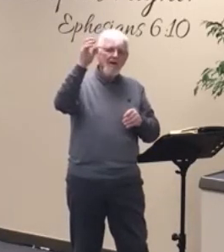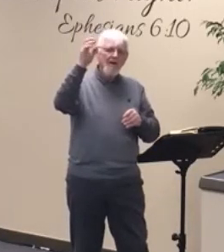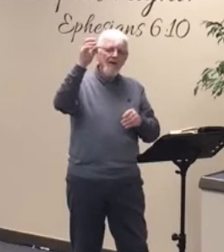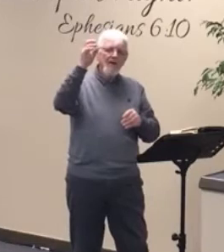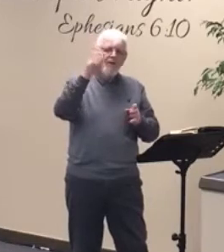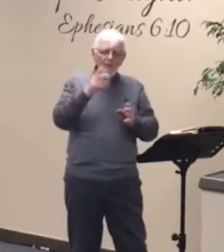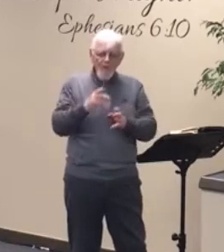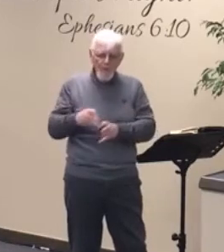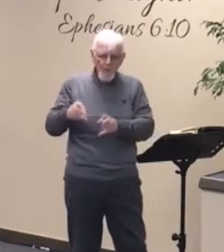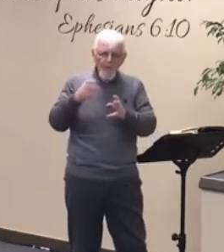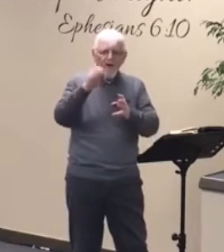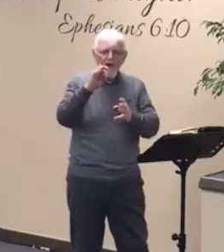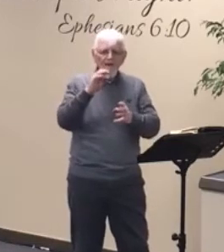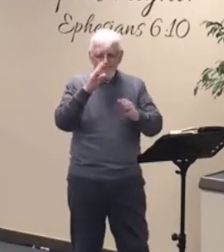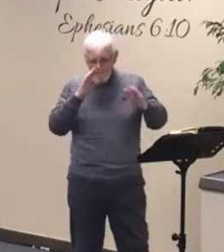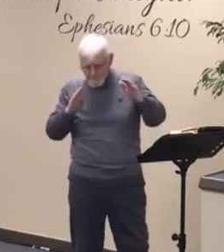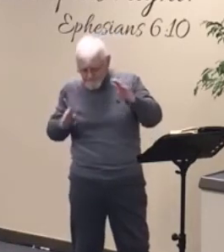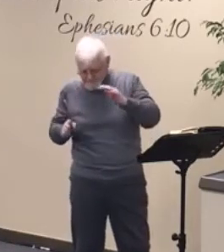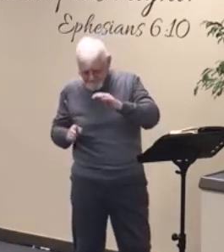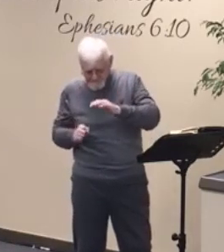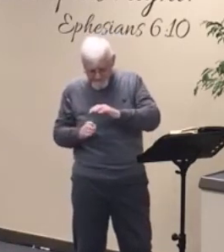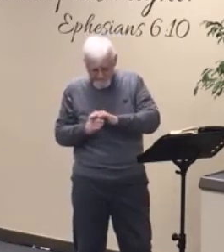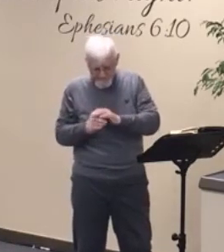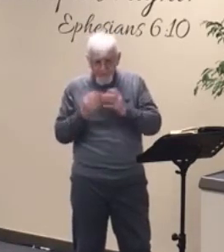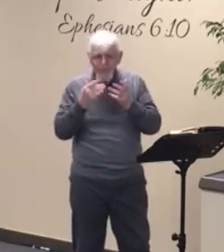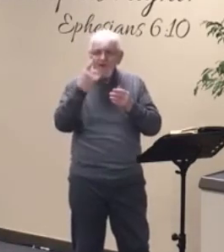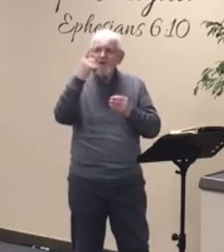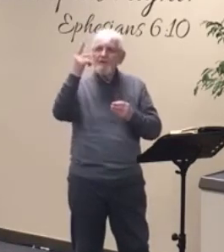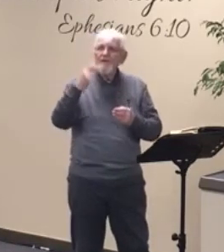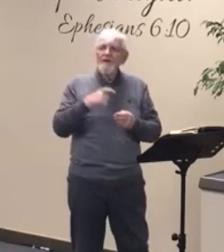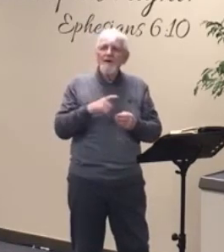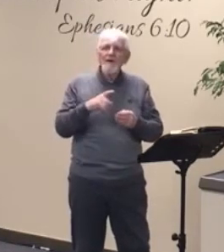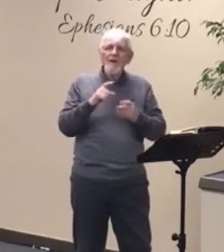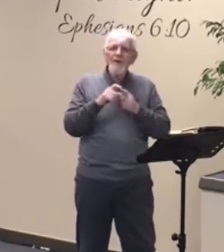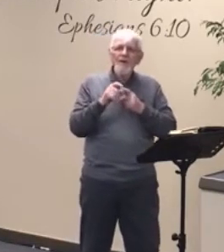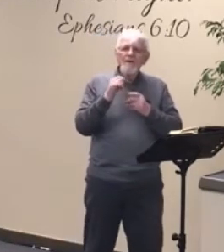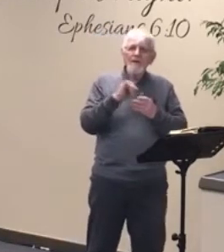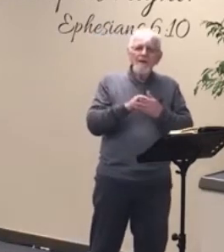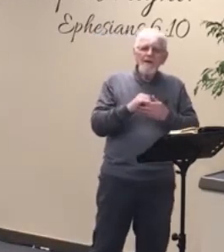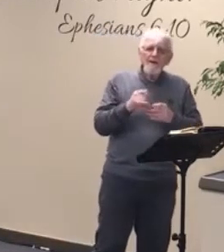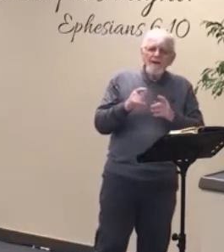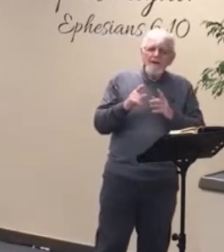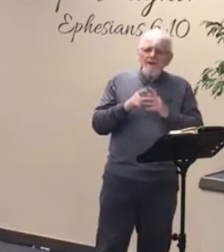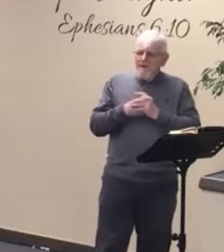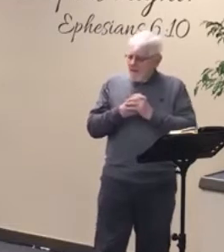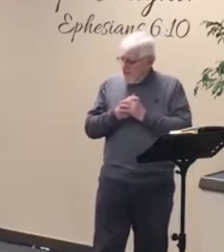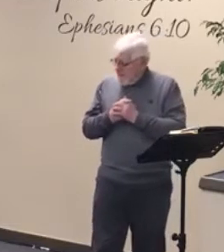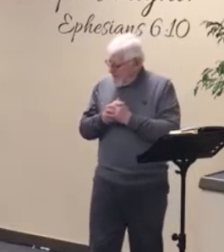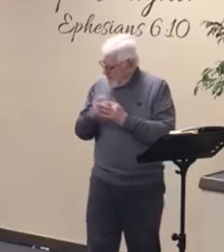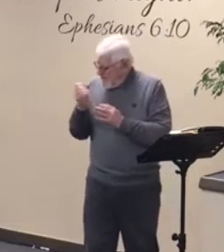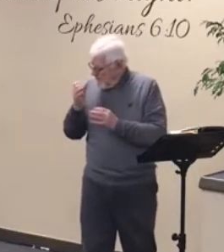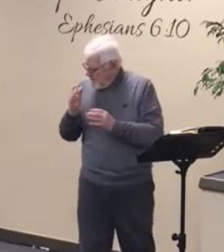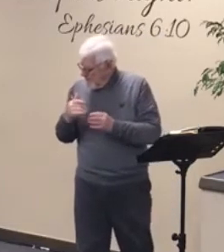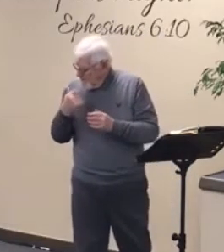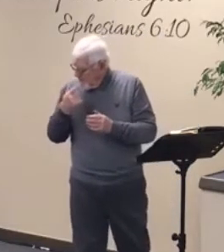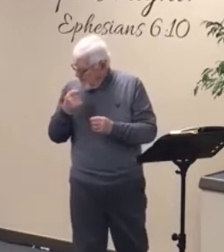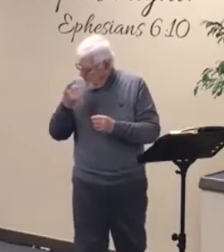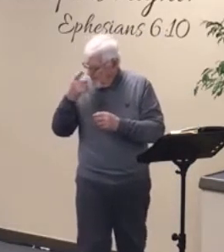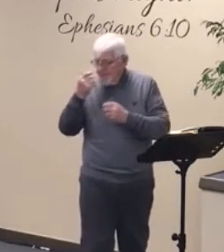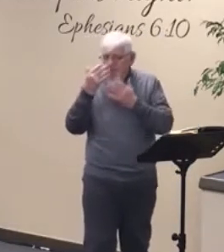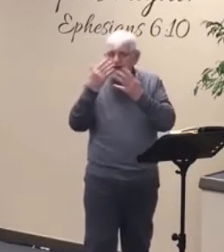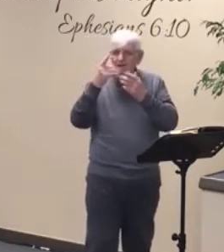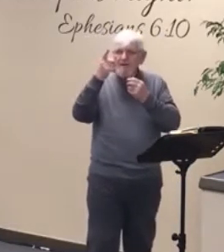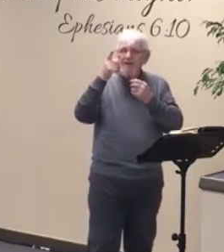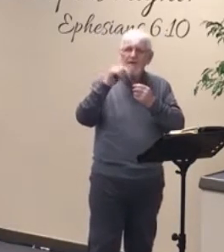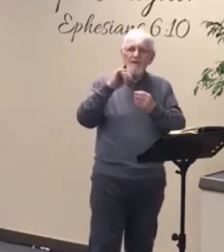humbling. Lord, I thank you for your words. Again, I don't just say that as a preacher, Lord. I say that because I'm very thankful that we